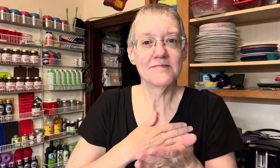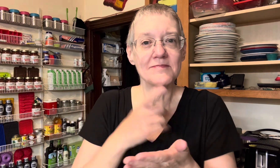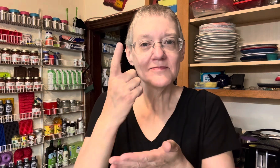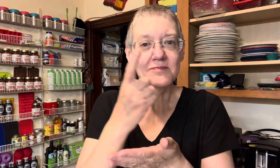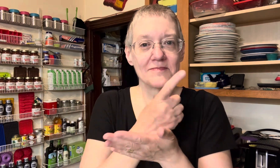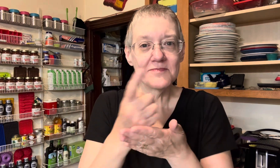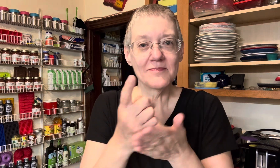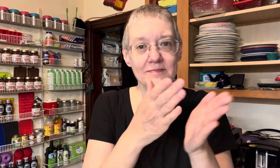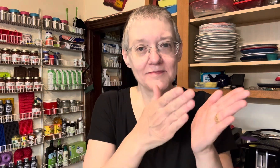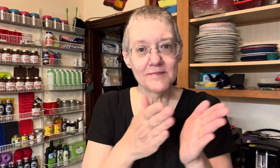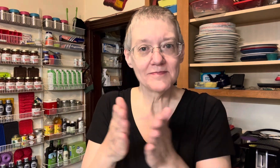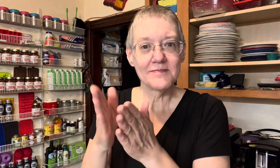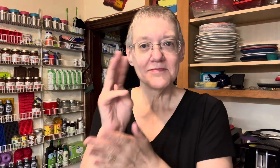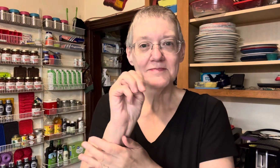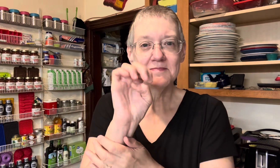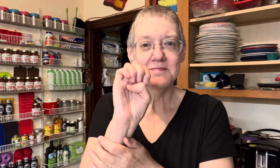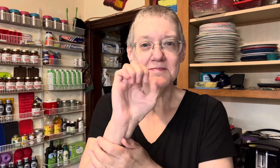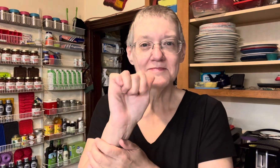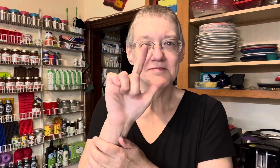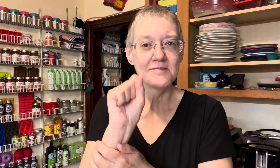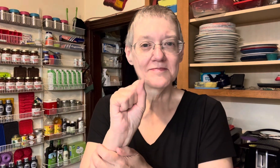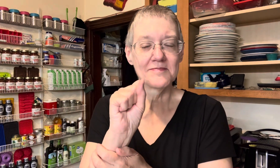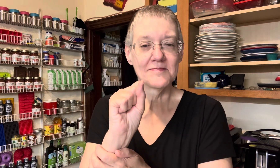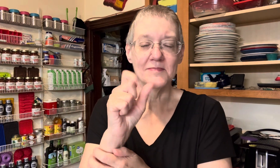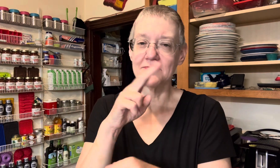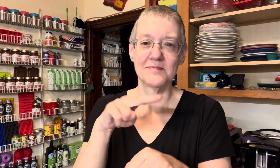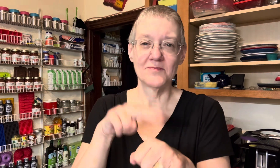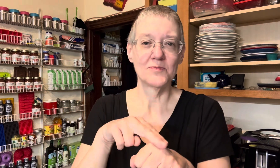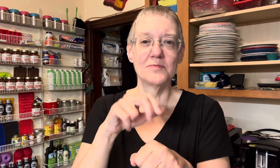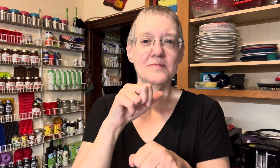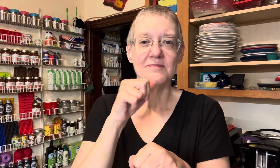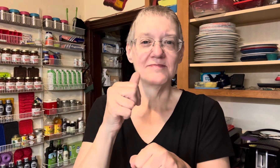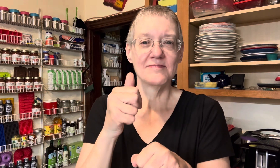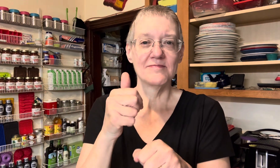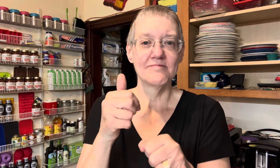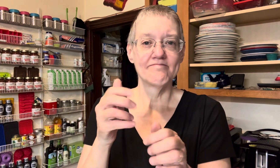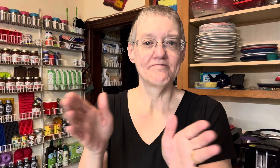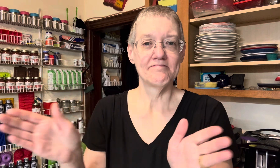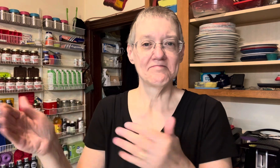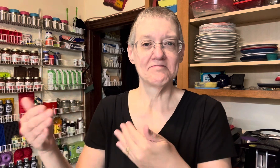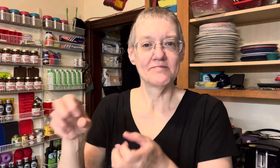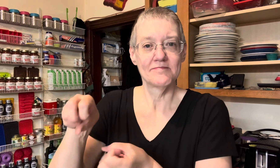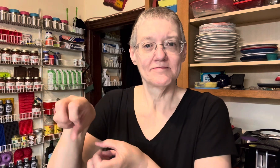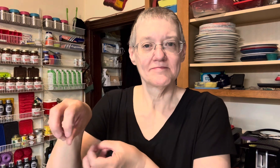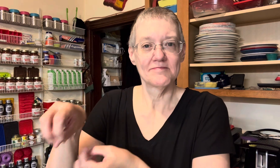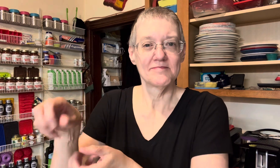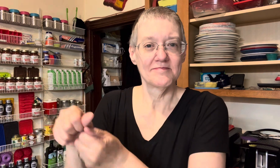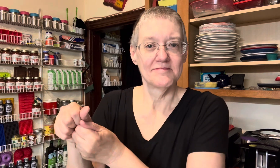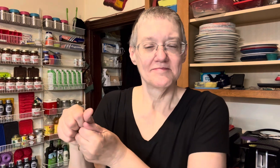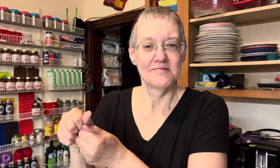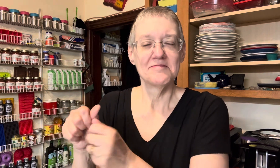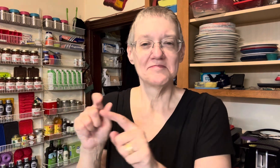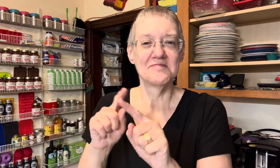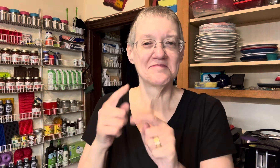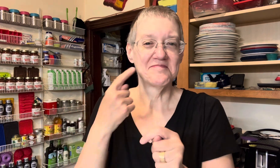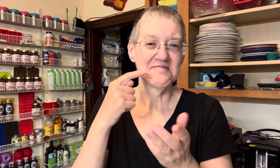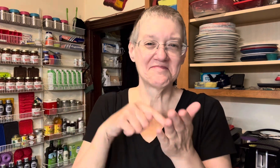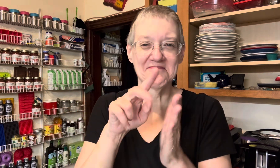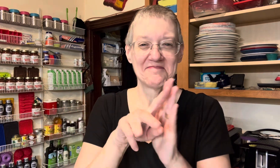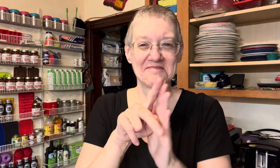And that's my 1-week plan of my meals. And normally I don't compile everything together in a box, but I did